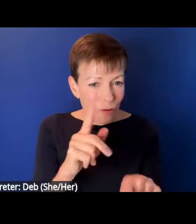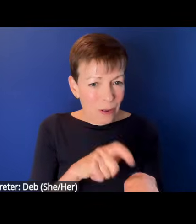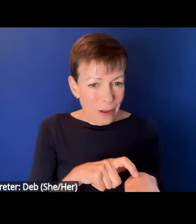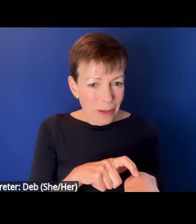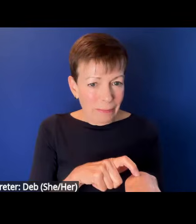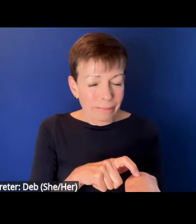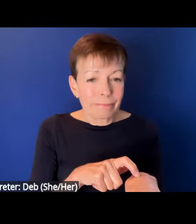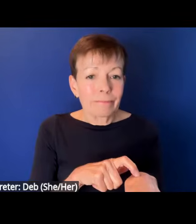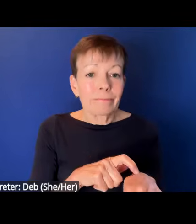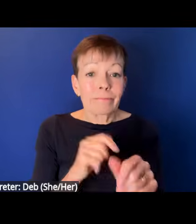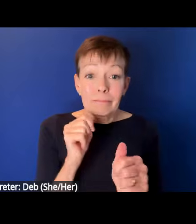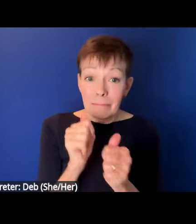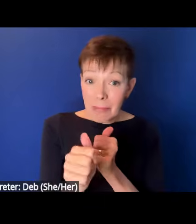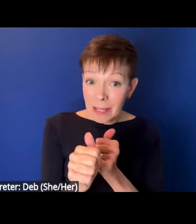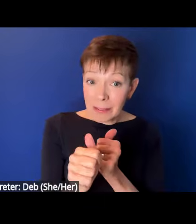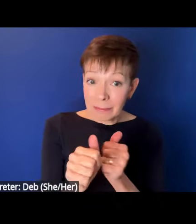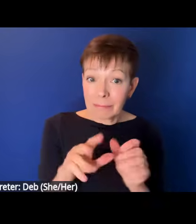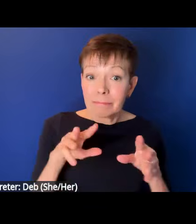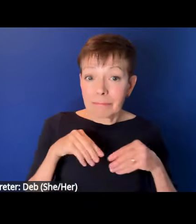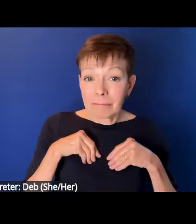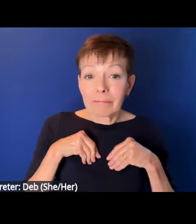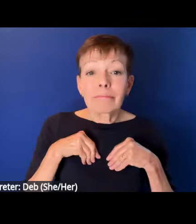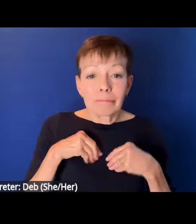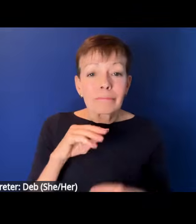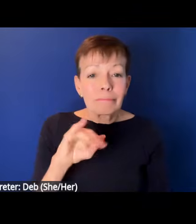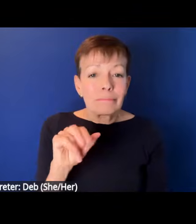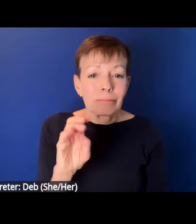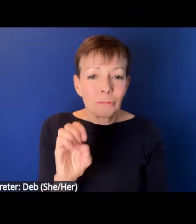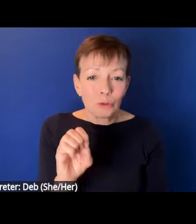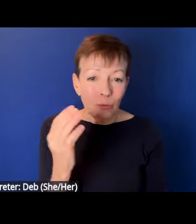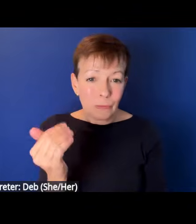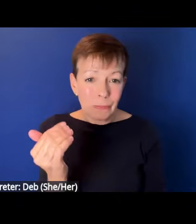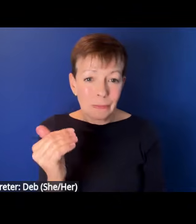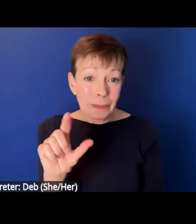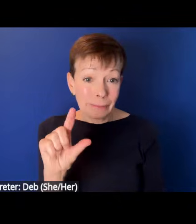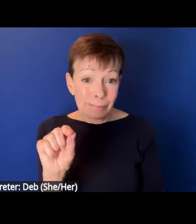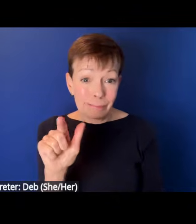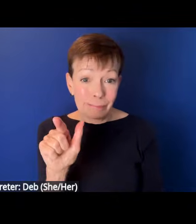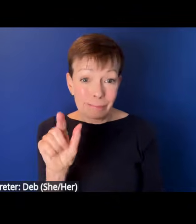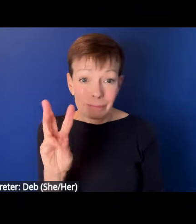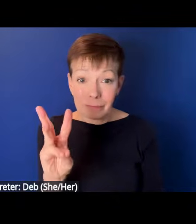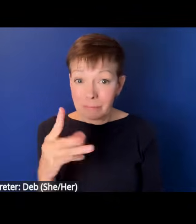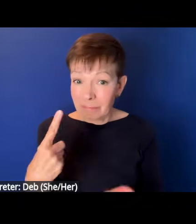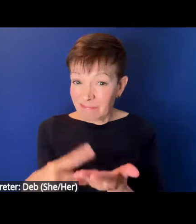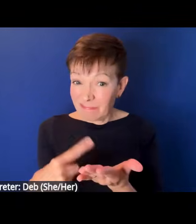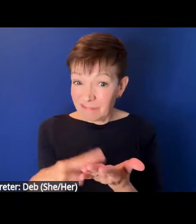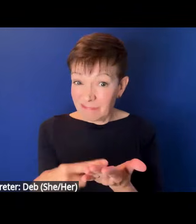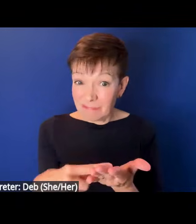passed and adopted the 15th day of June 2026. Any discussion?